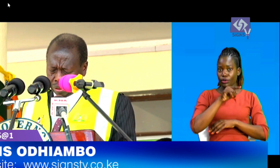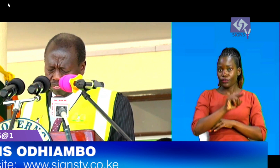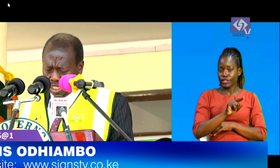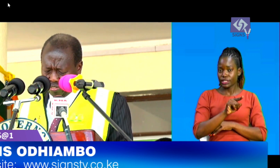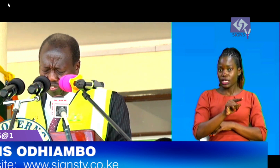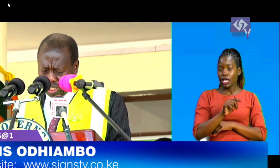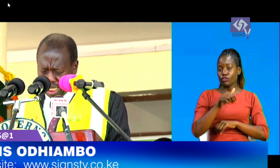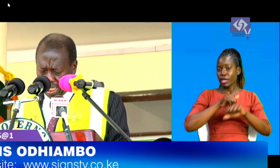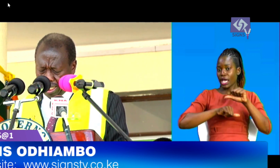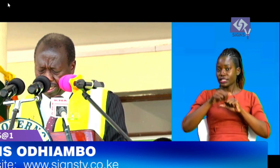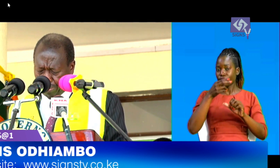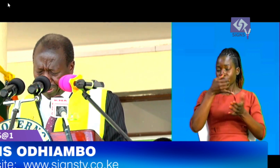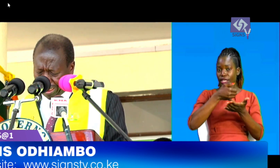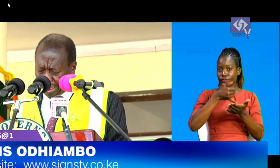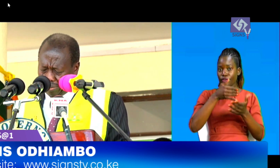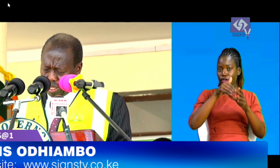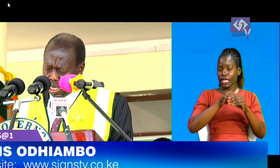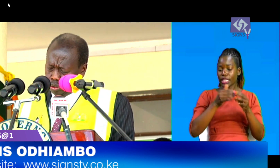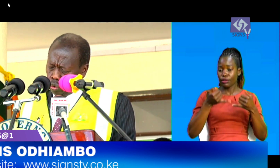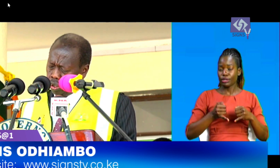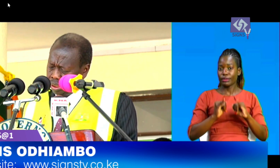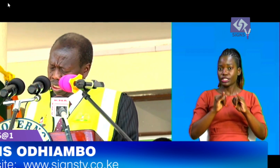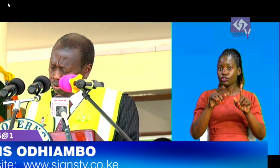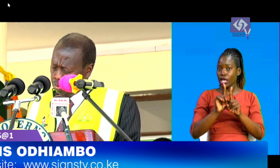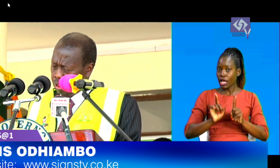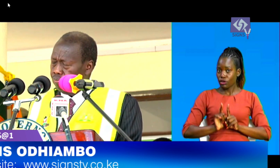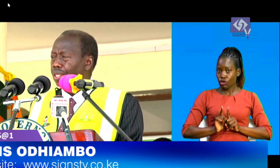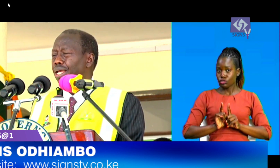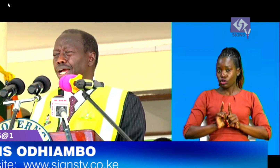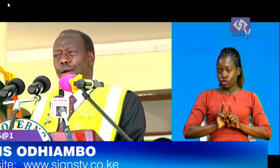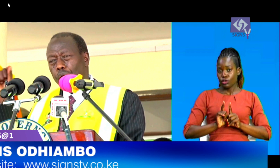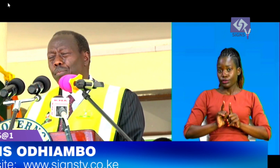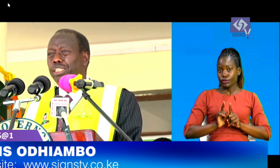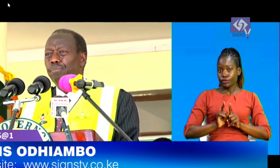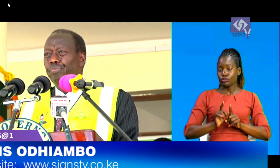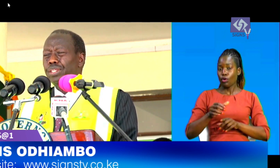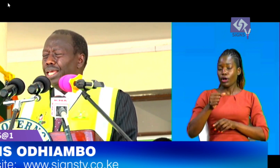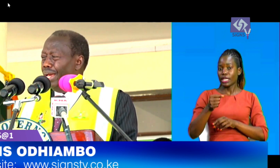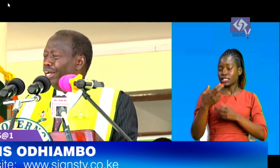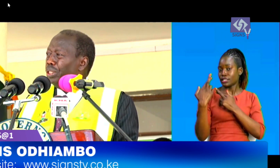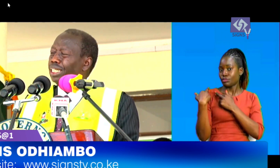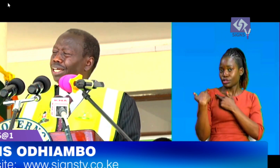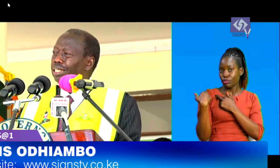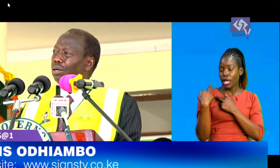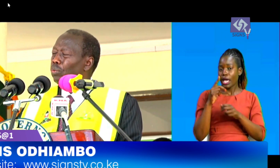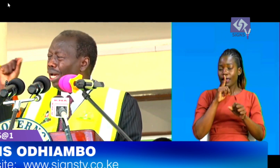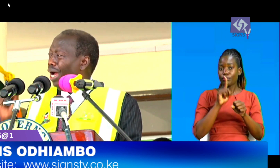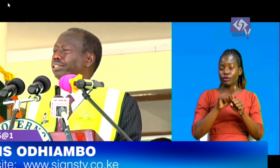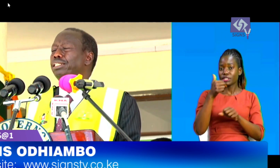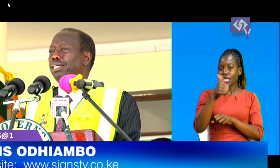actively involved in its implementation, and to hold us accountable. I promise, any question that we are asked,